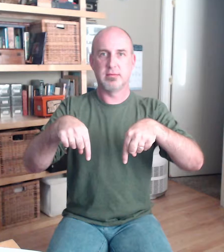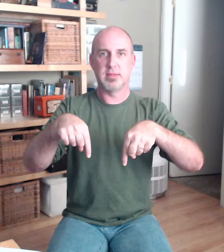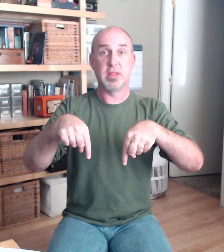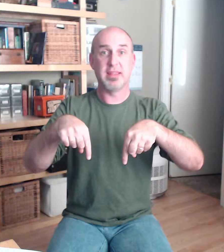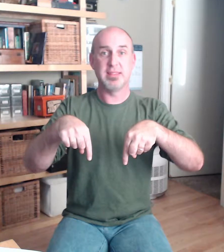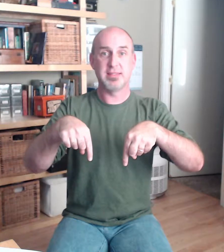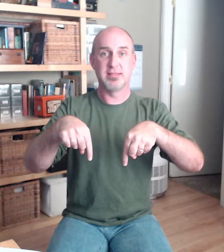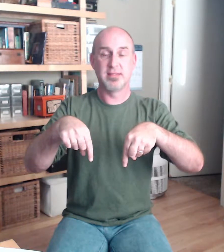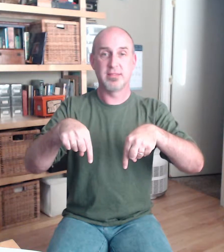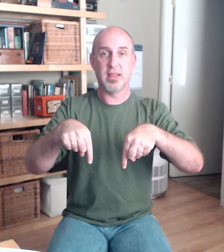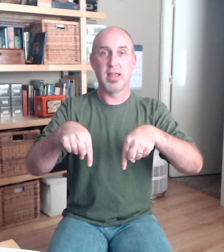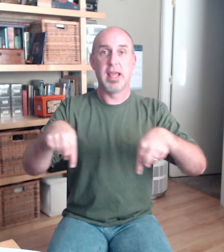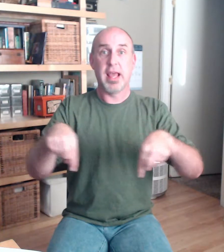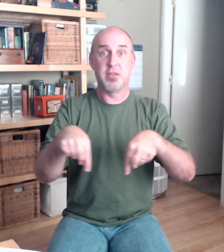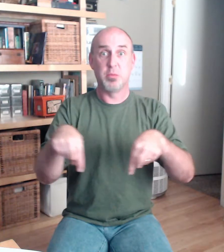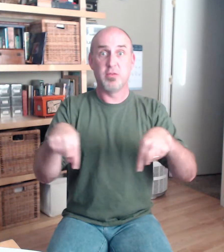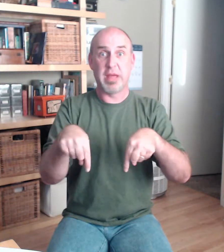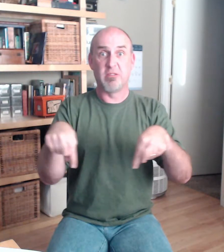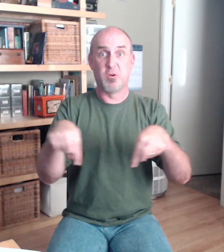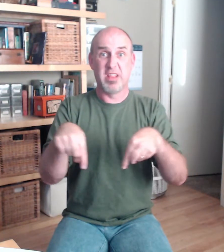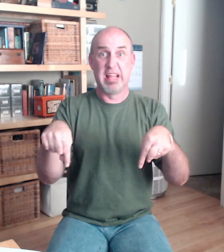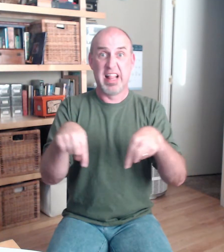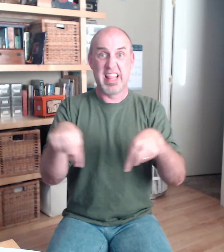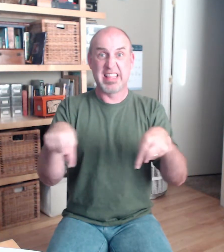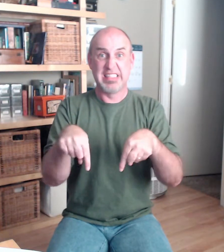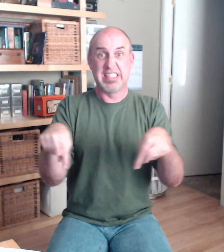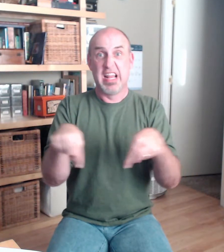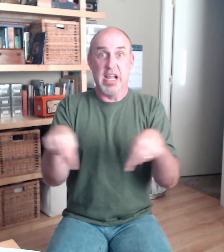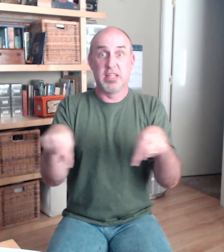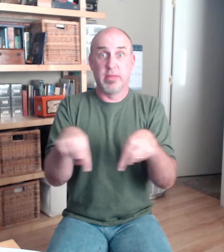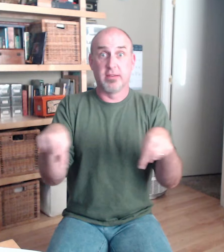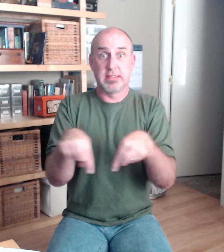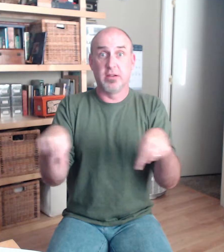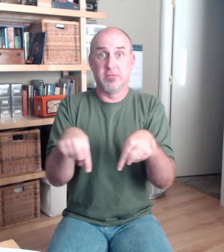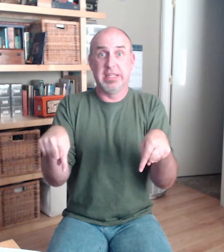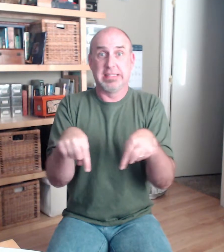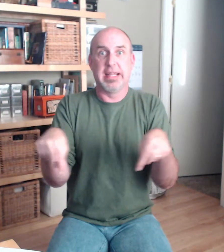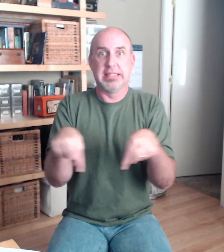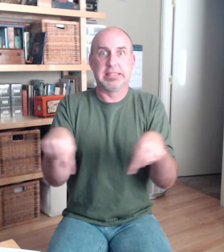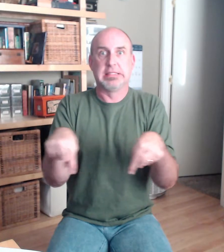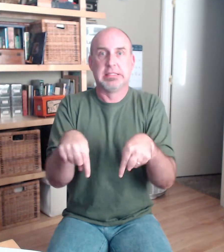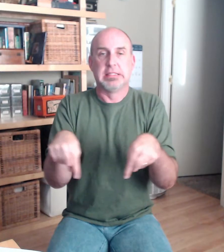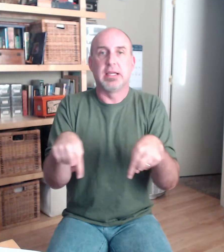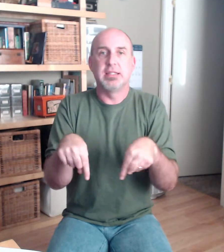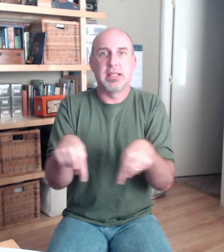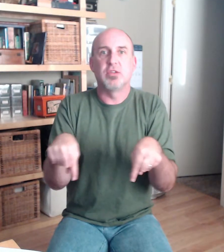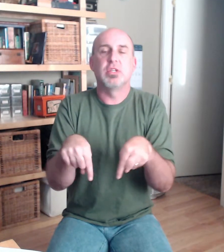Something like this. Okay, and then you move it back and forth like this. And you make a scared face like this. And it's like you're shaking